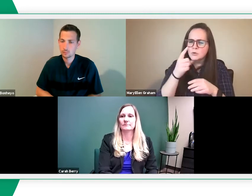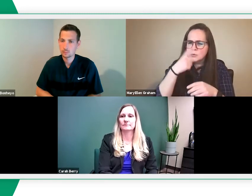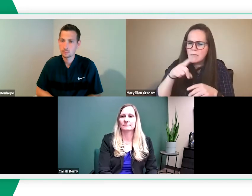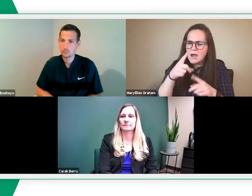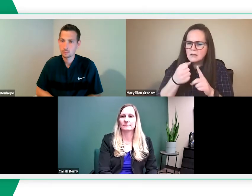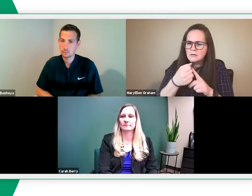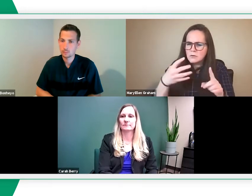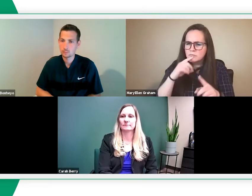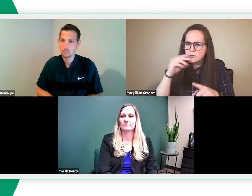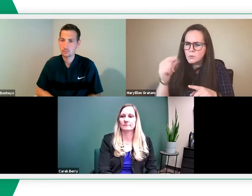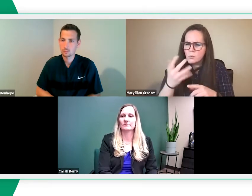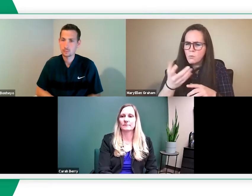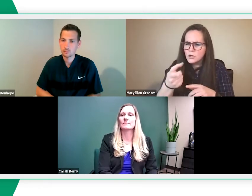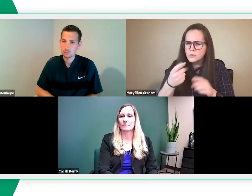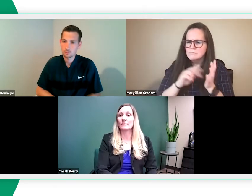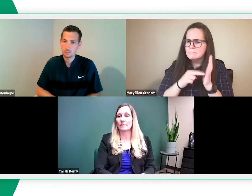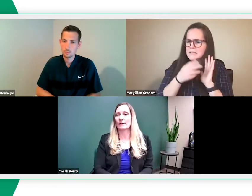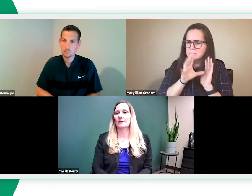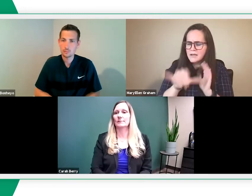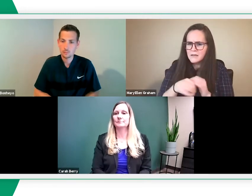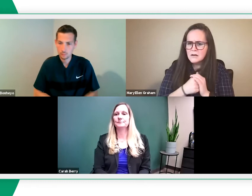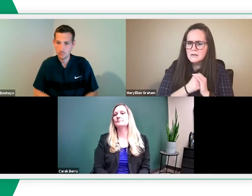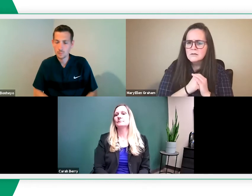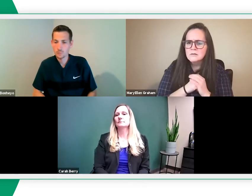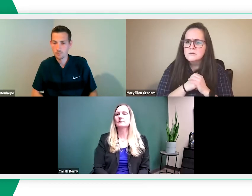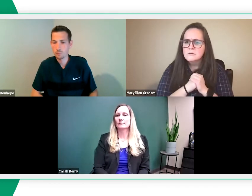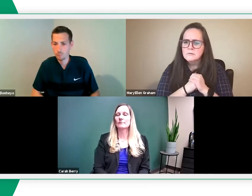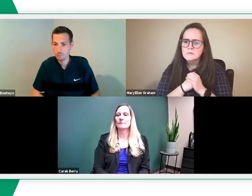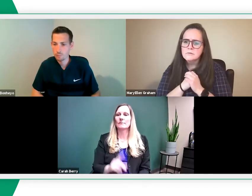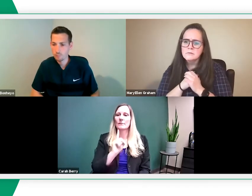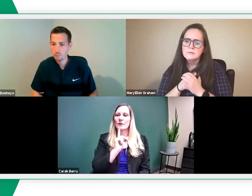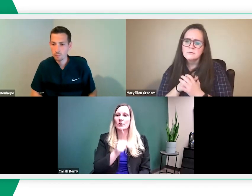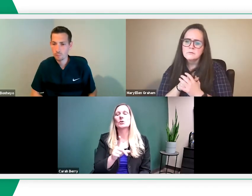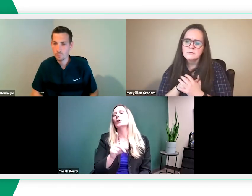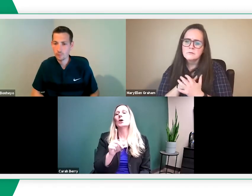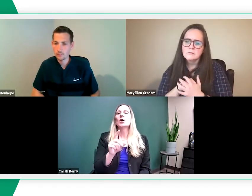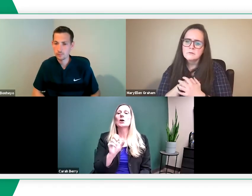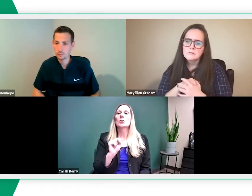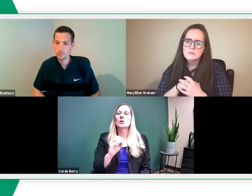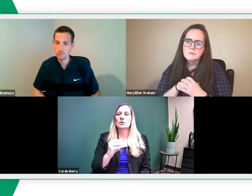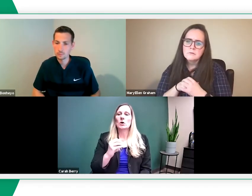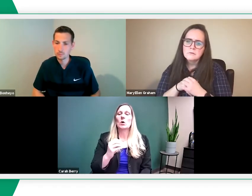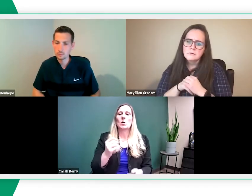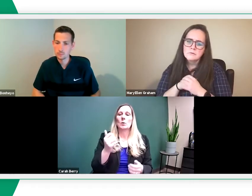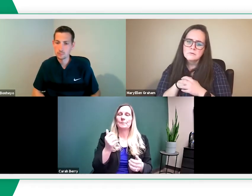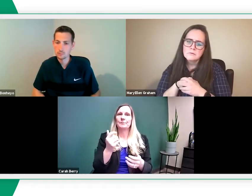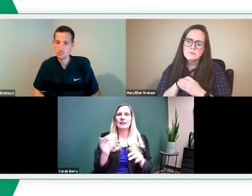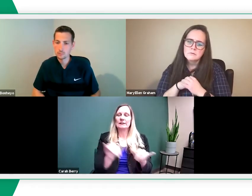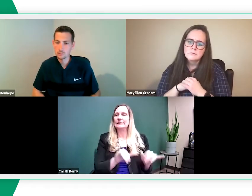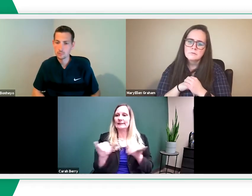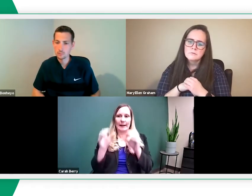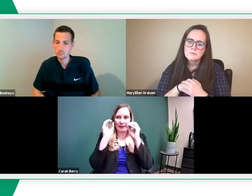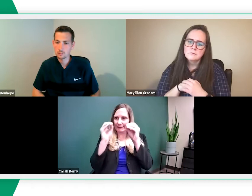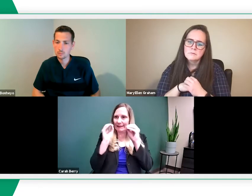utilizing their services. So can you explain a little more about what you mean by their credentials and licensure? This is